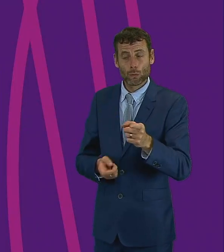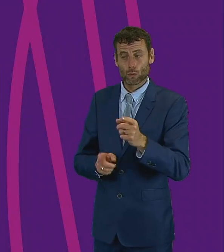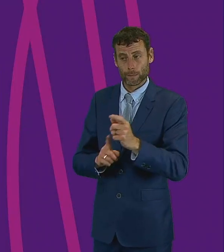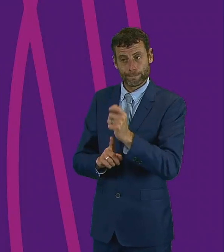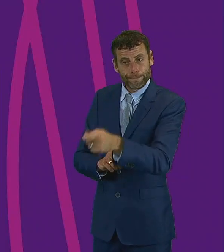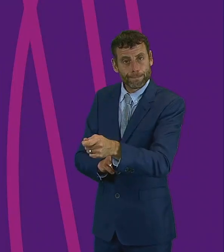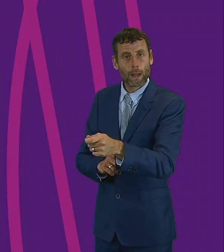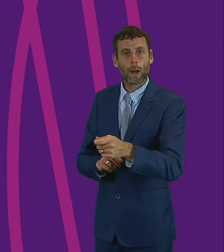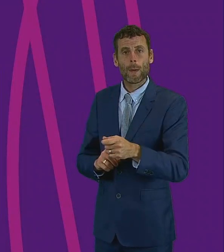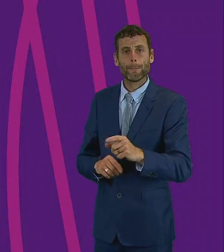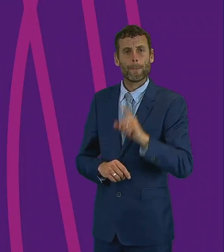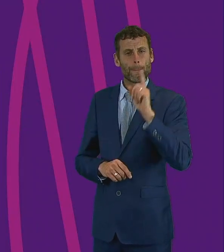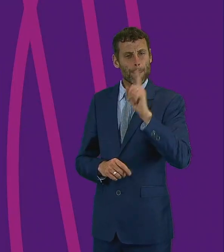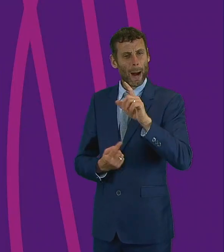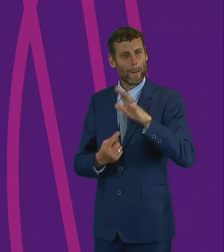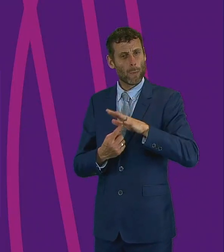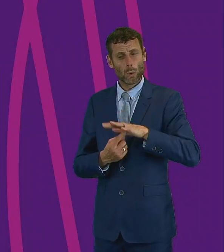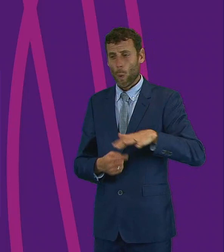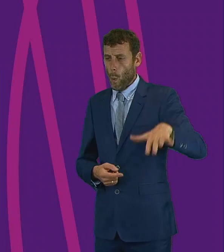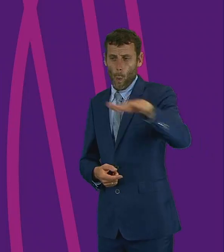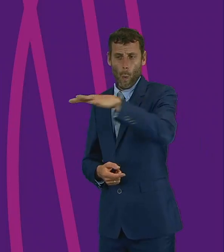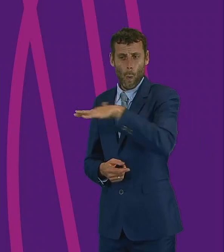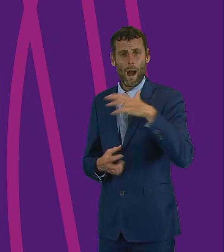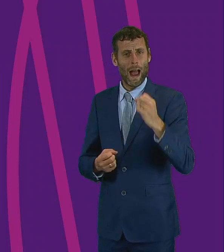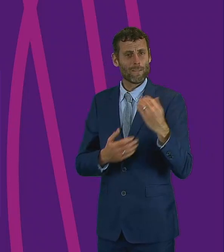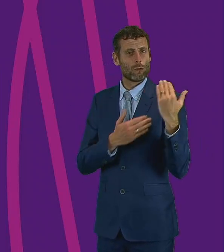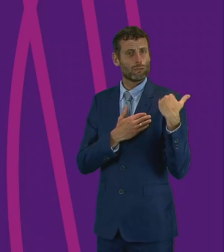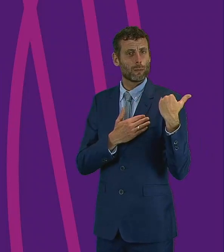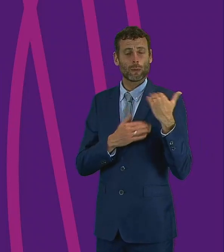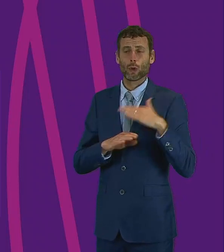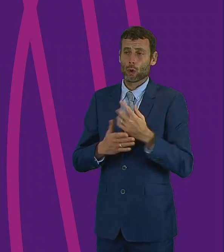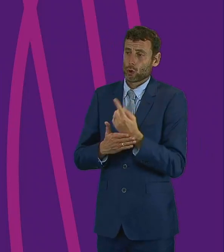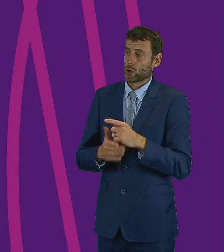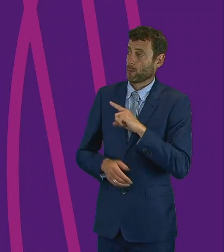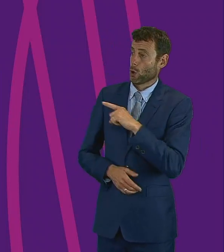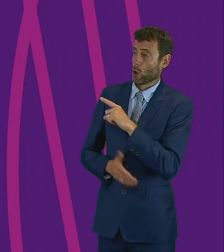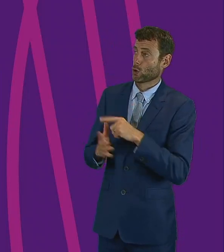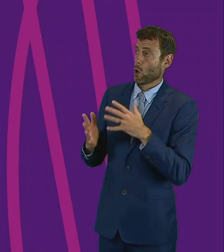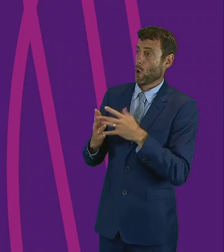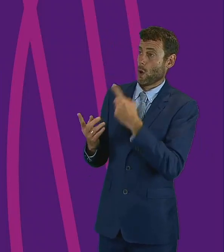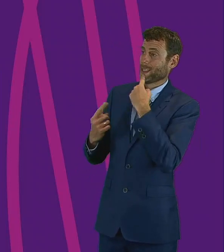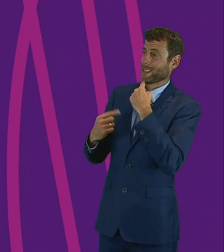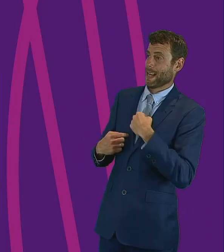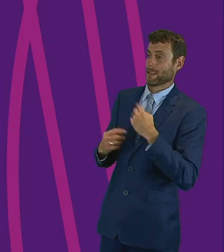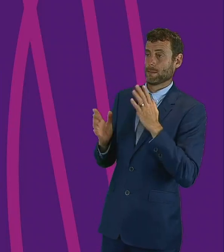the right things for the right reasons, not simply because the law says we have to do it. I